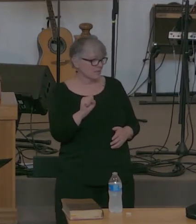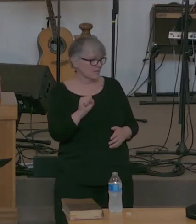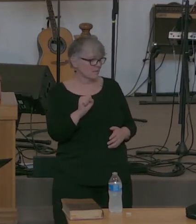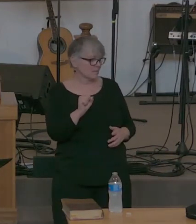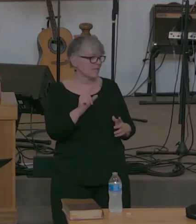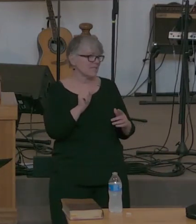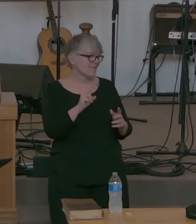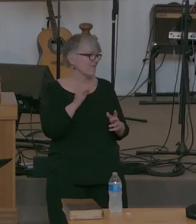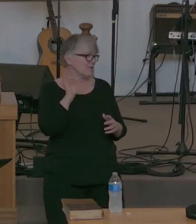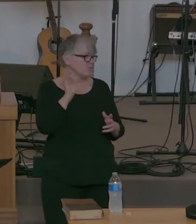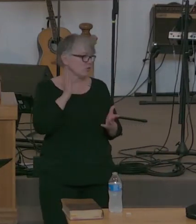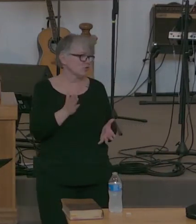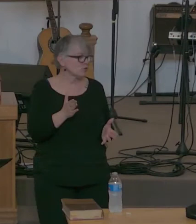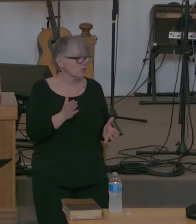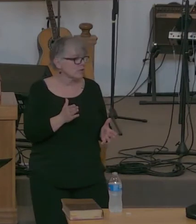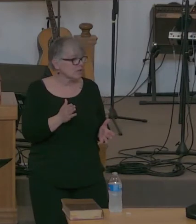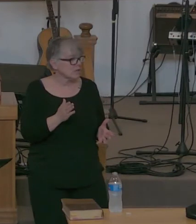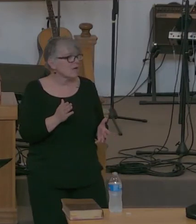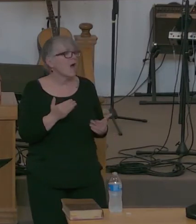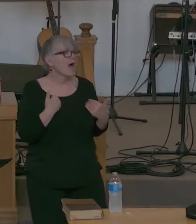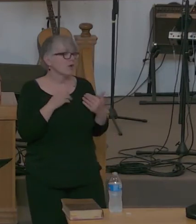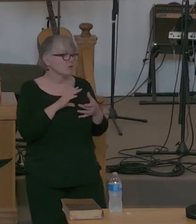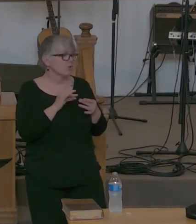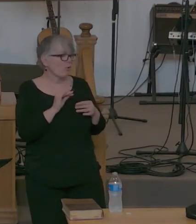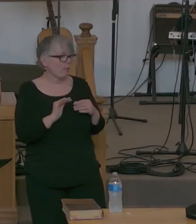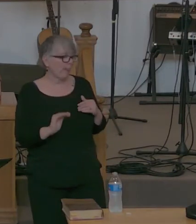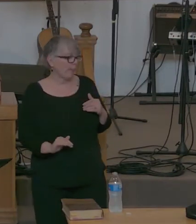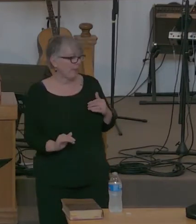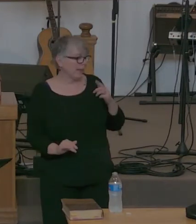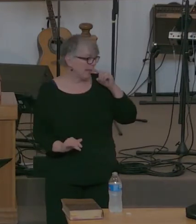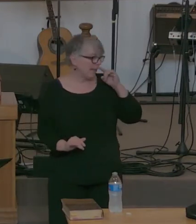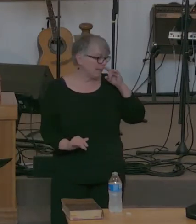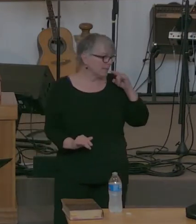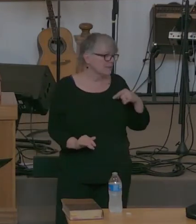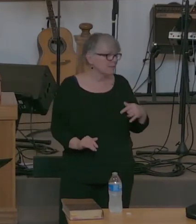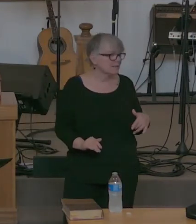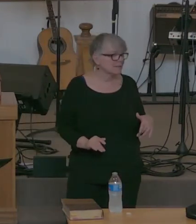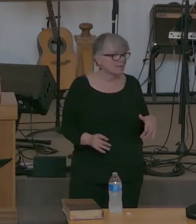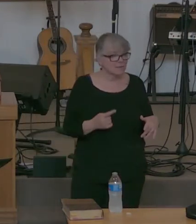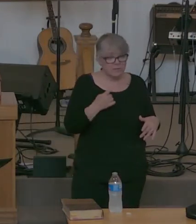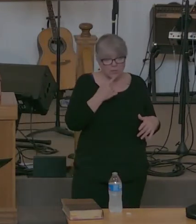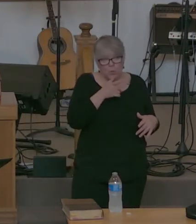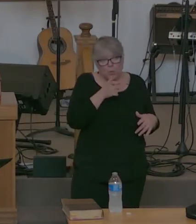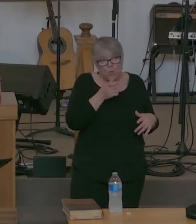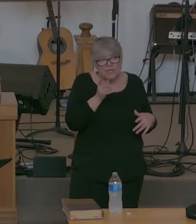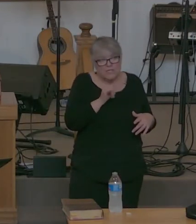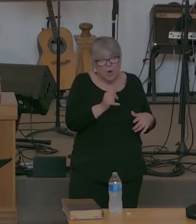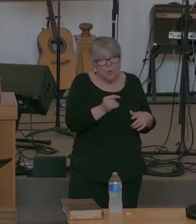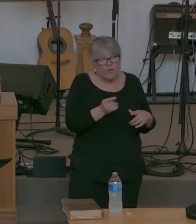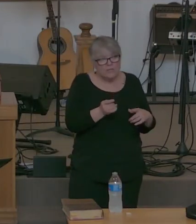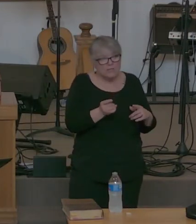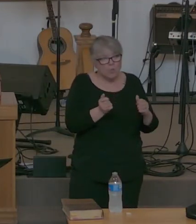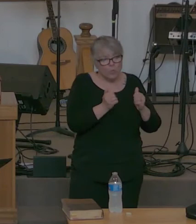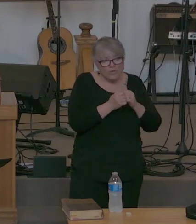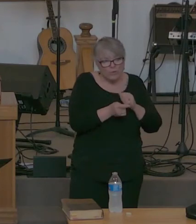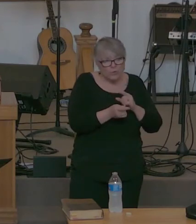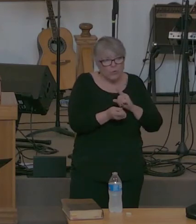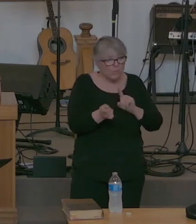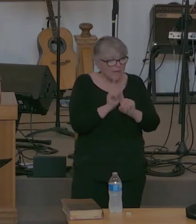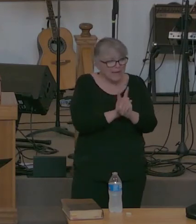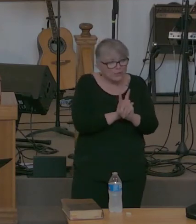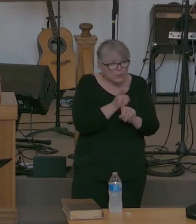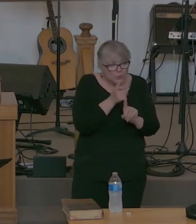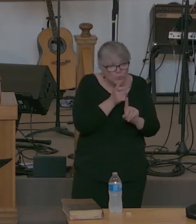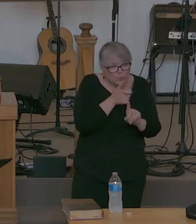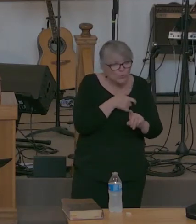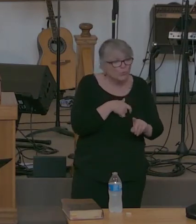He was telling a story when he was a little kid. And he was talking about who's always behind you. Who's always with you. Who's always behind you. And he was